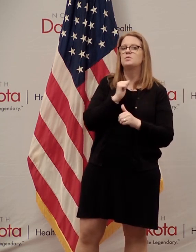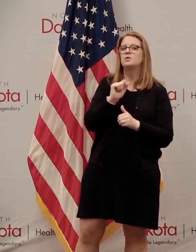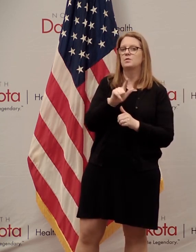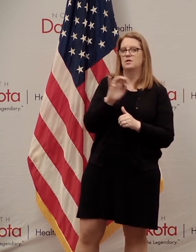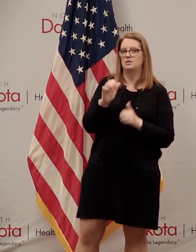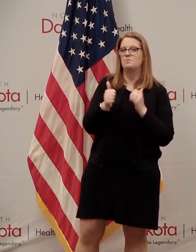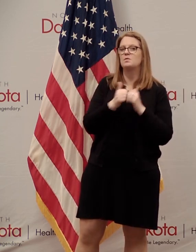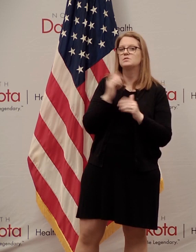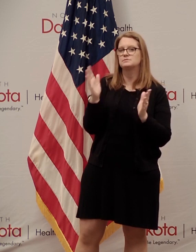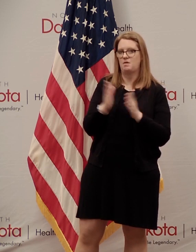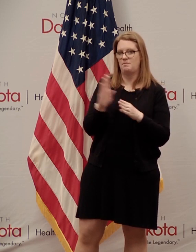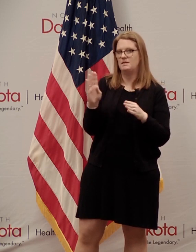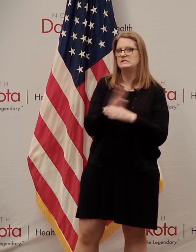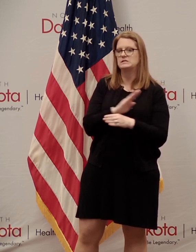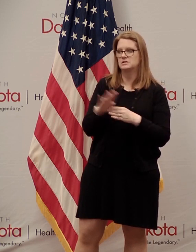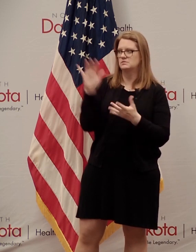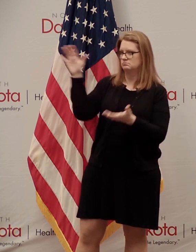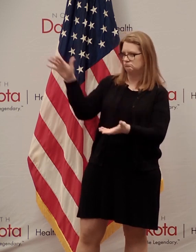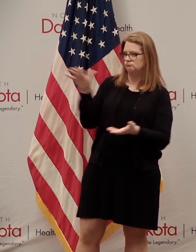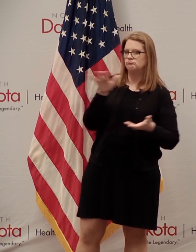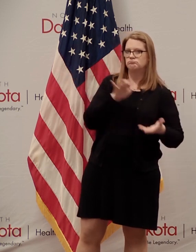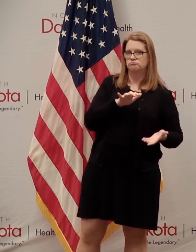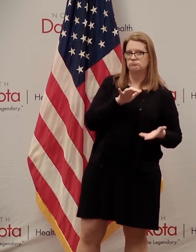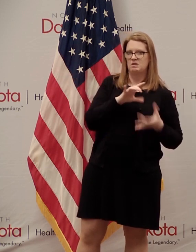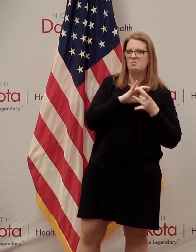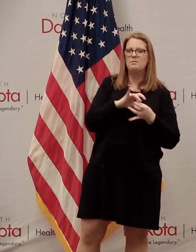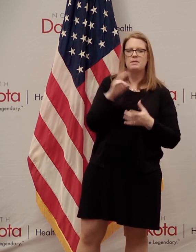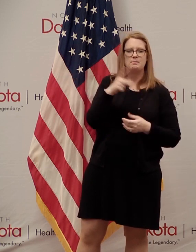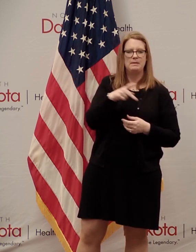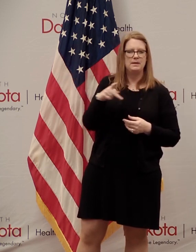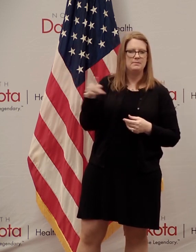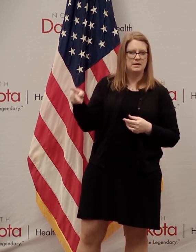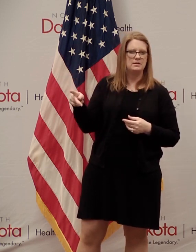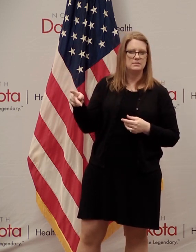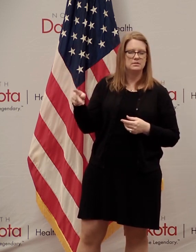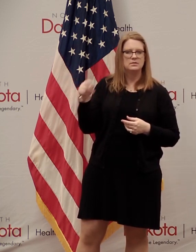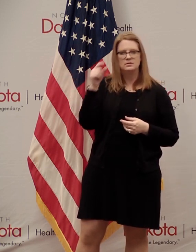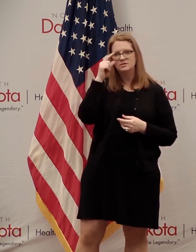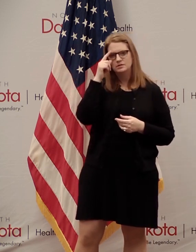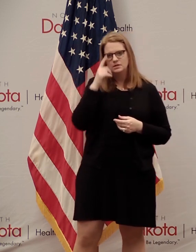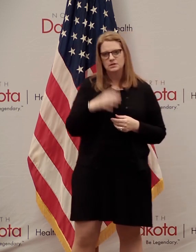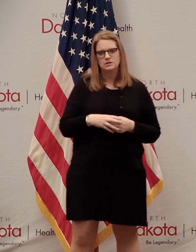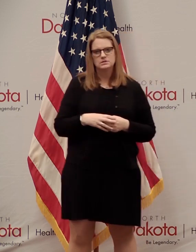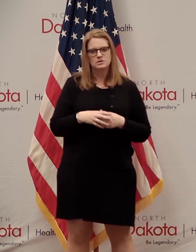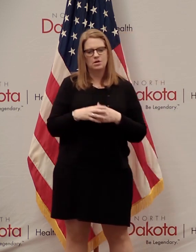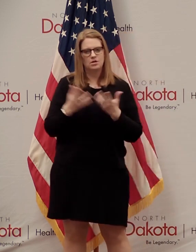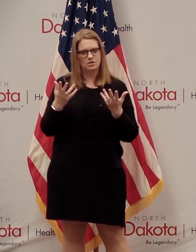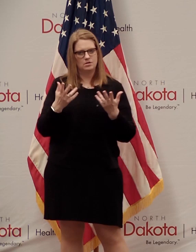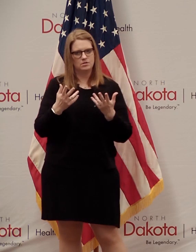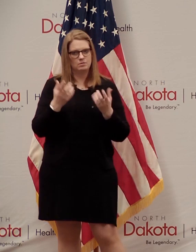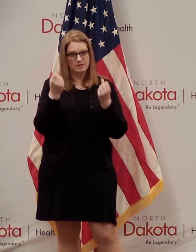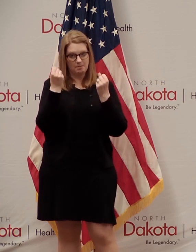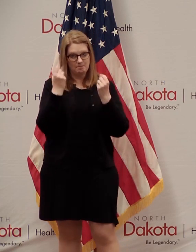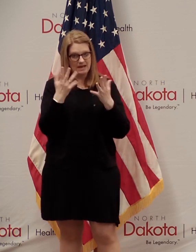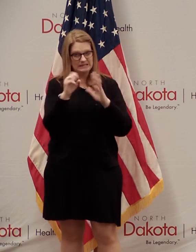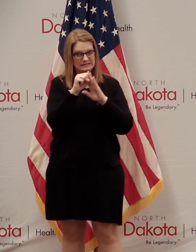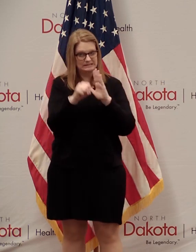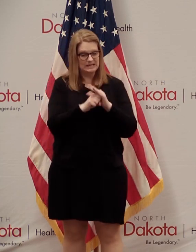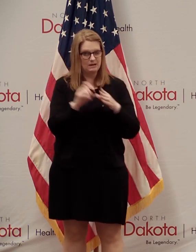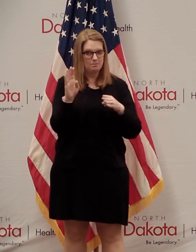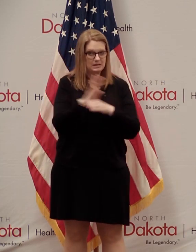small businesses when it came to the Paycheck Protection Program loans. Feedback from employers with multi-state